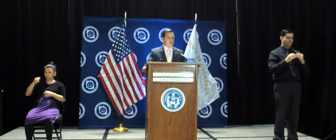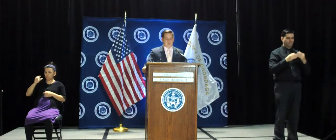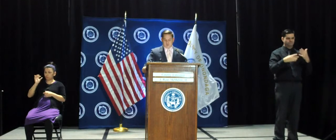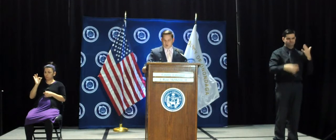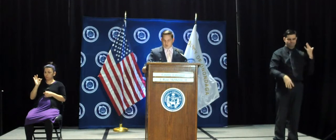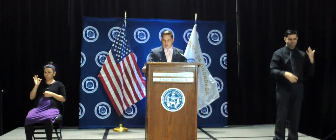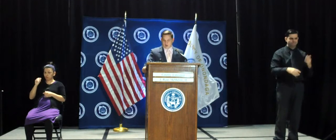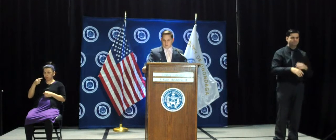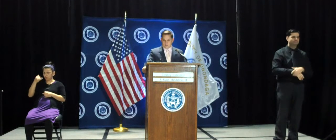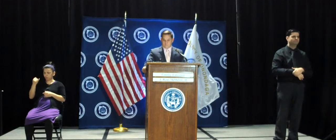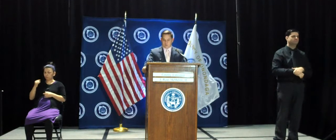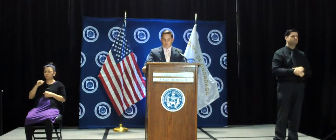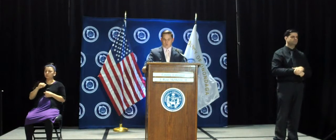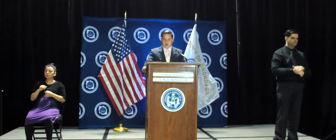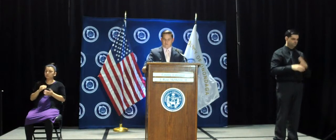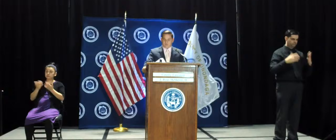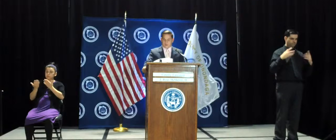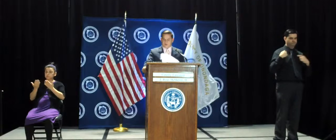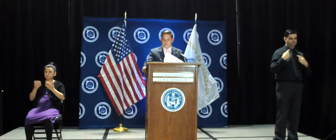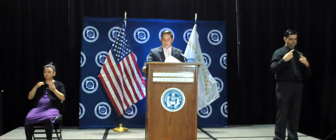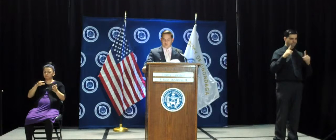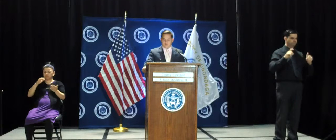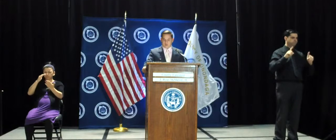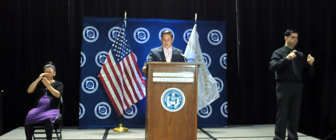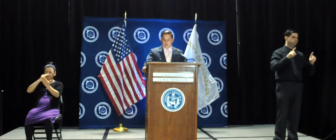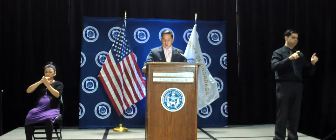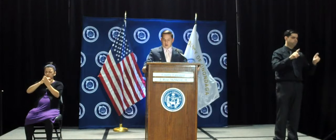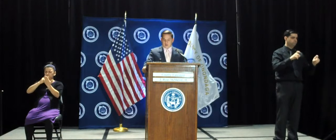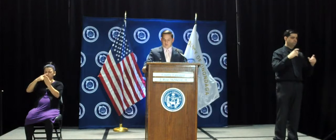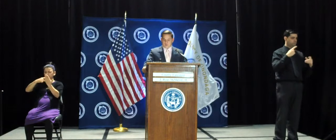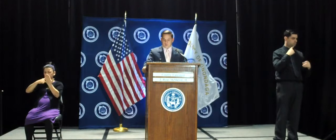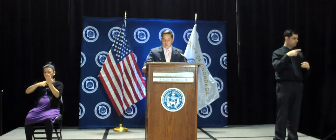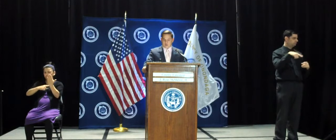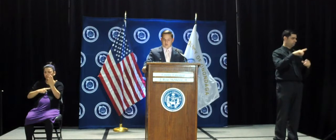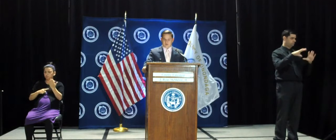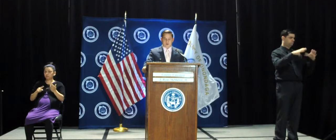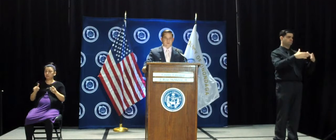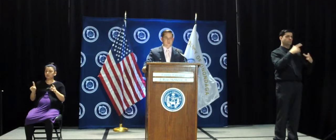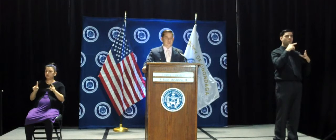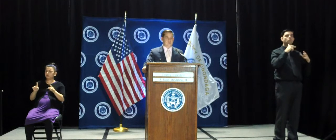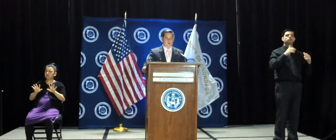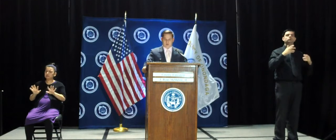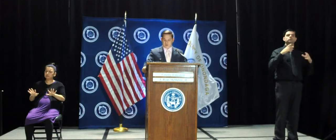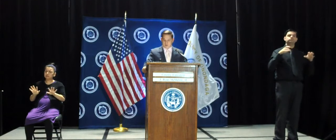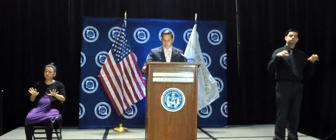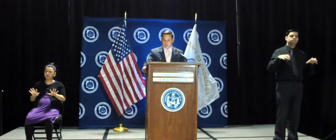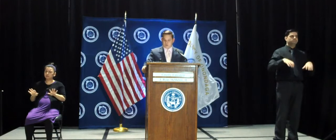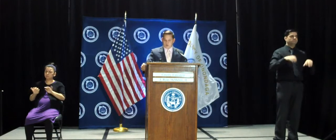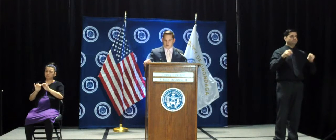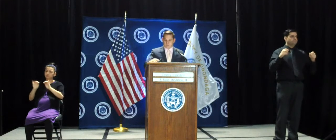today. So a great effort by the community to get this done to keep our kids in person learning.